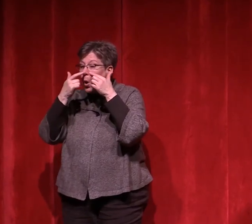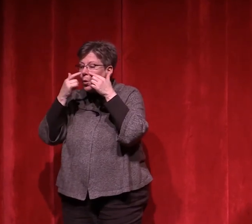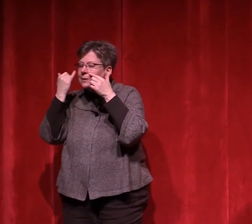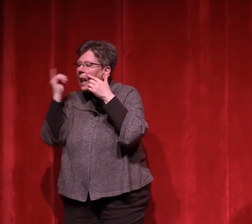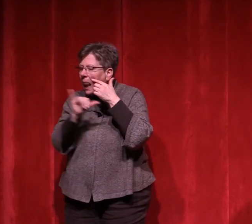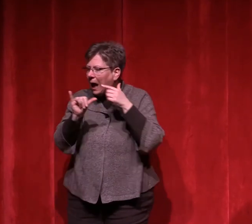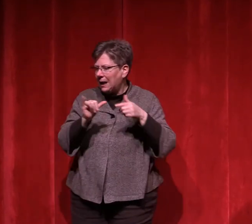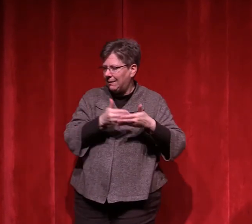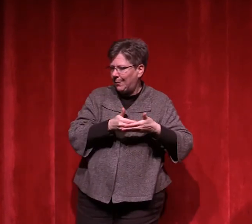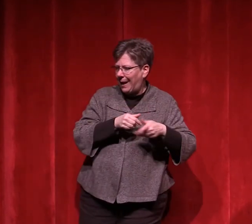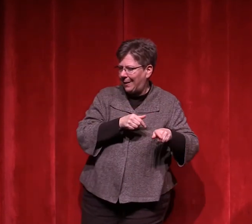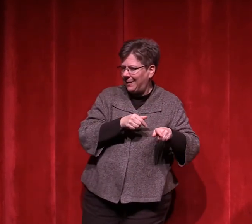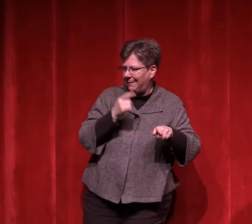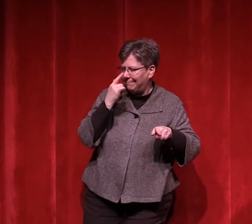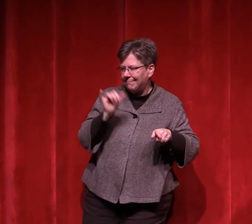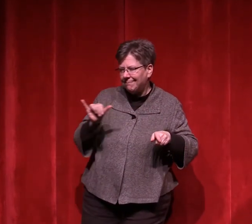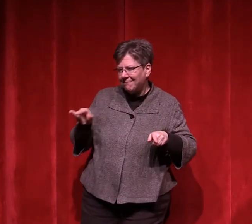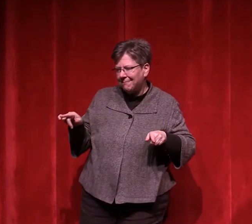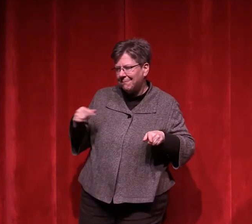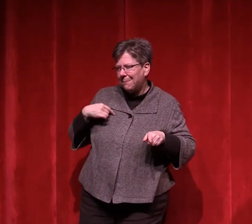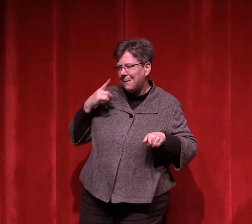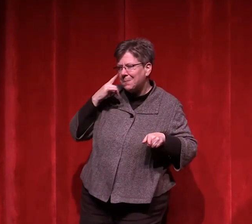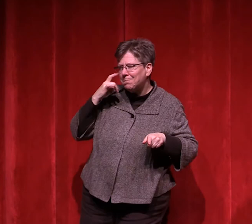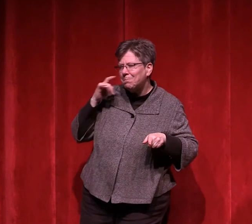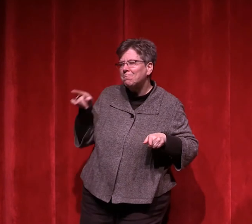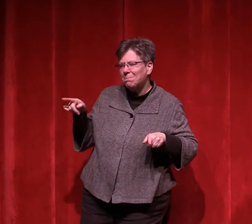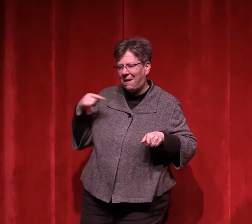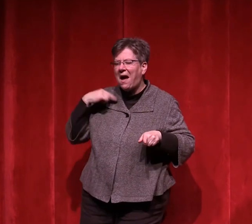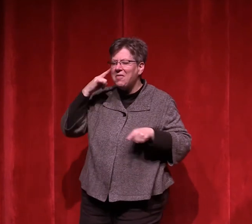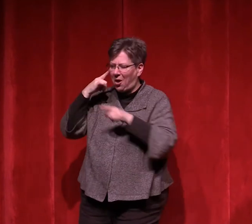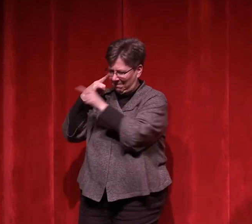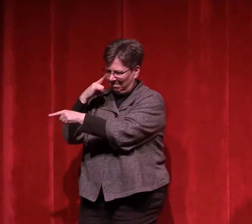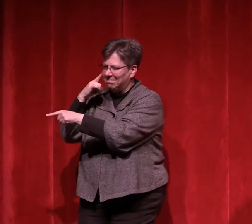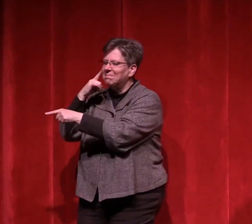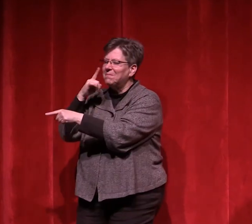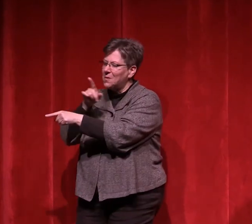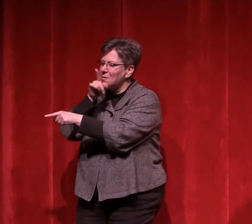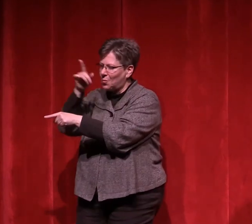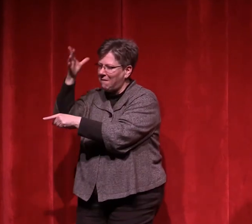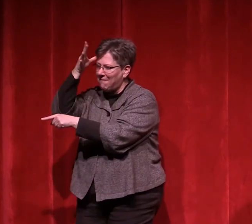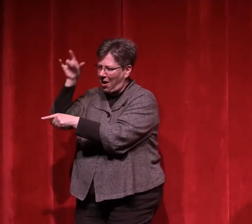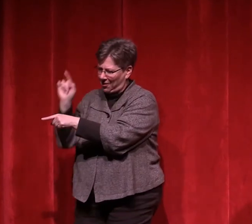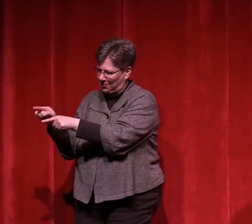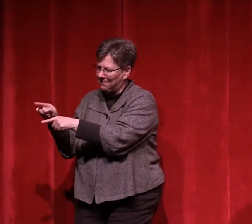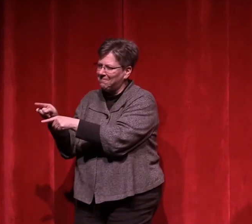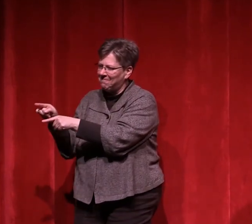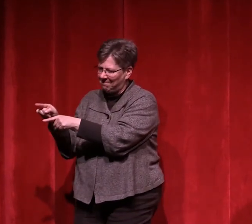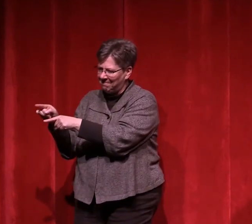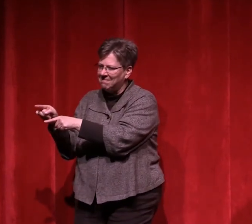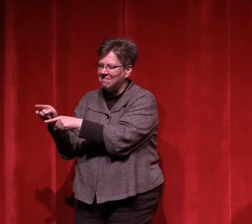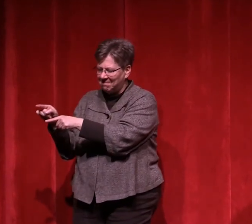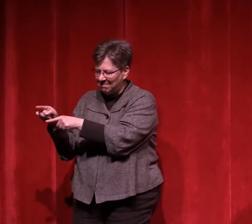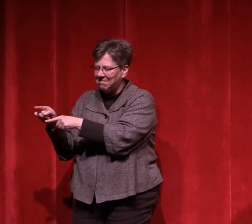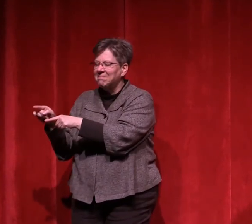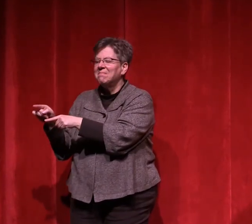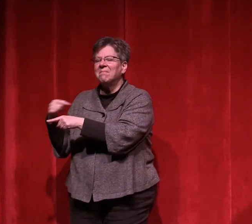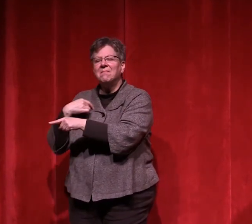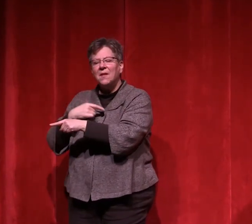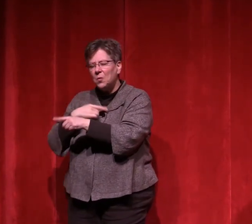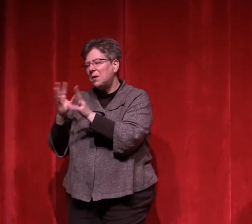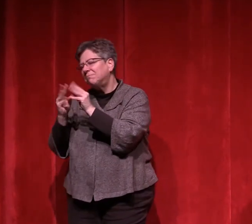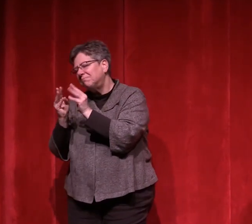daughter had. And frankly, I took one look at him and thought, this is the father of this baby. We had a wonderful meeting